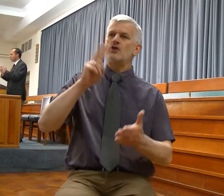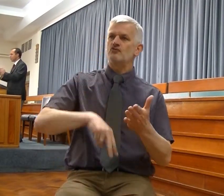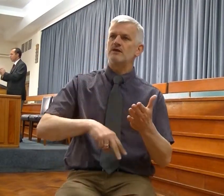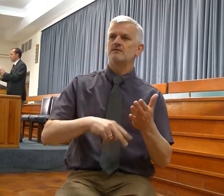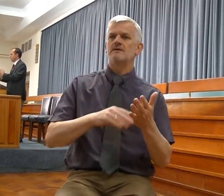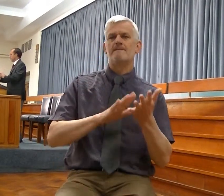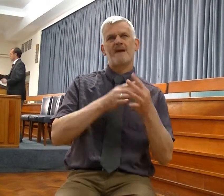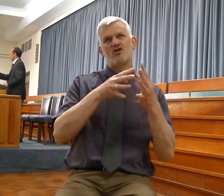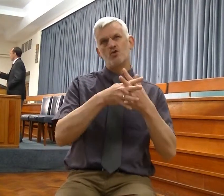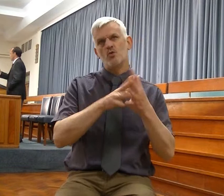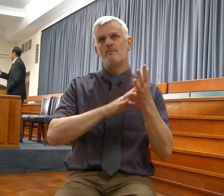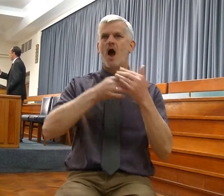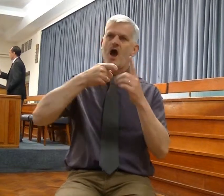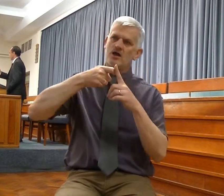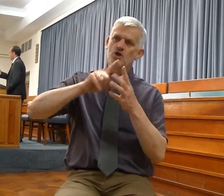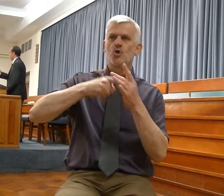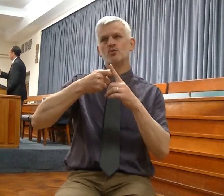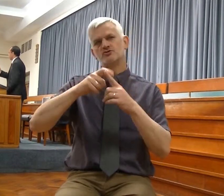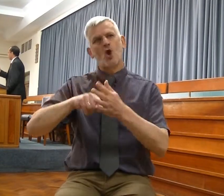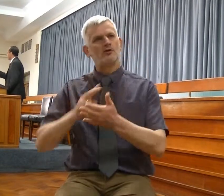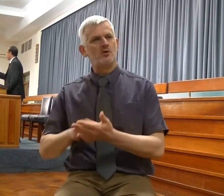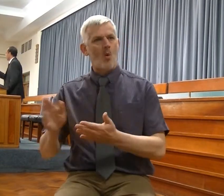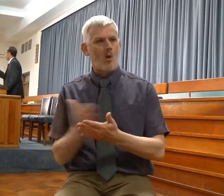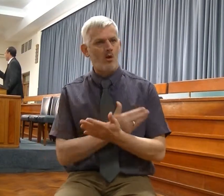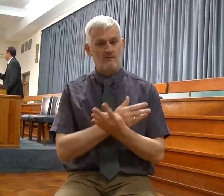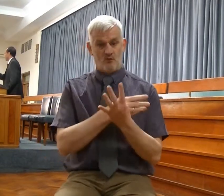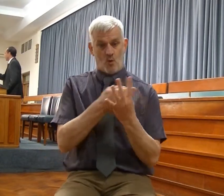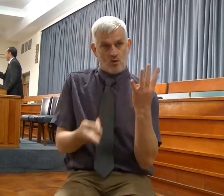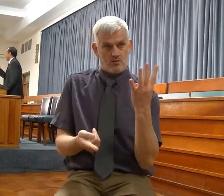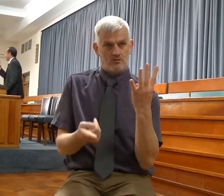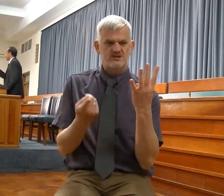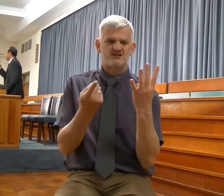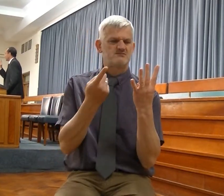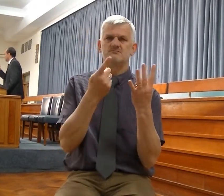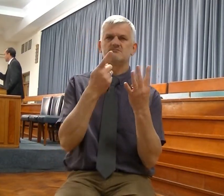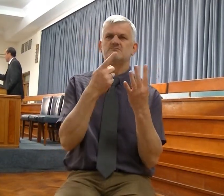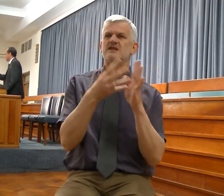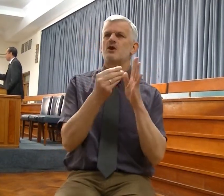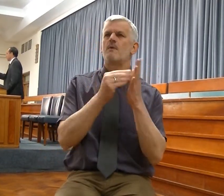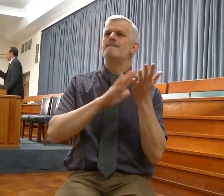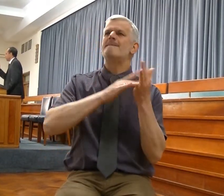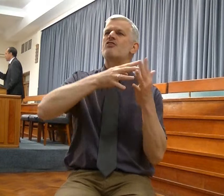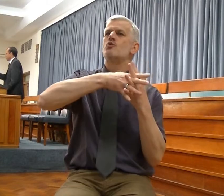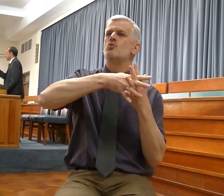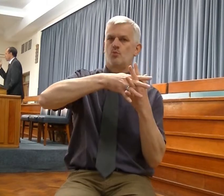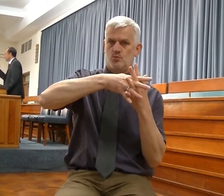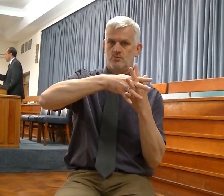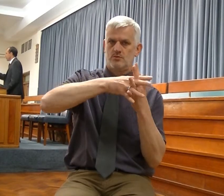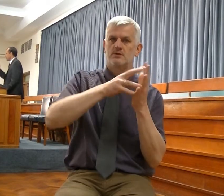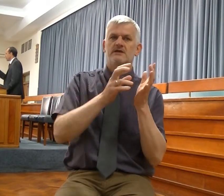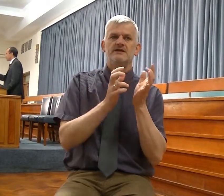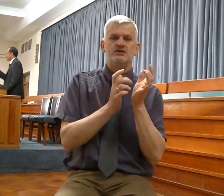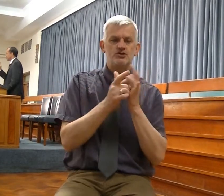the four gospels, each one of them, just taking an example, the gospel of Matthew, at least three times,